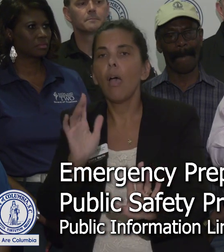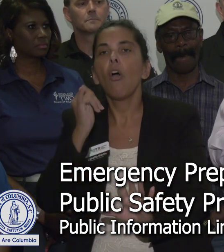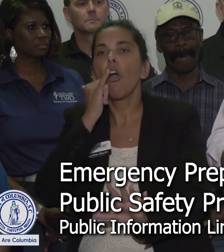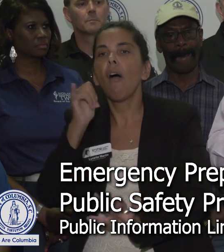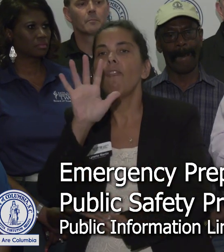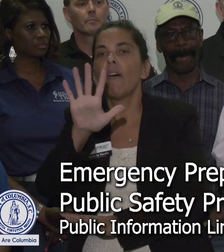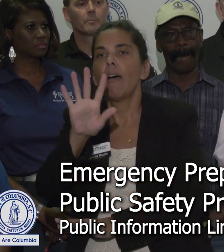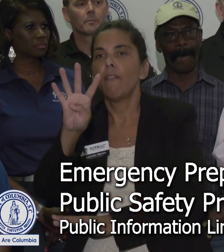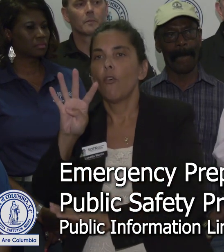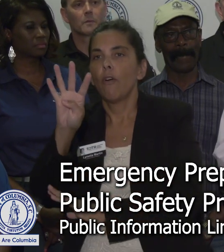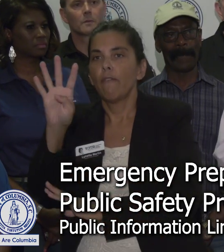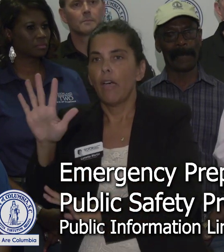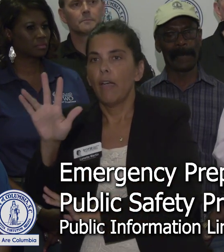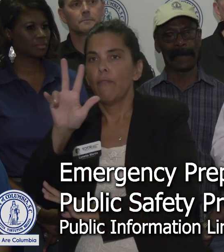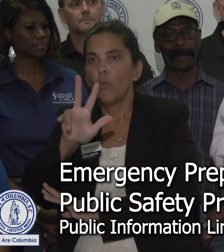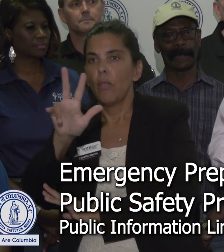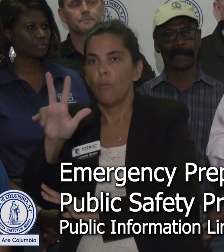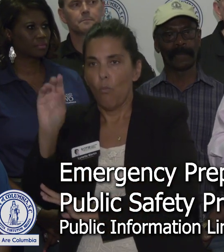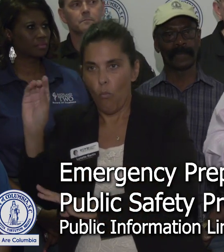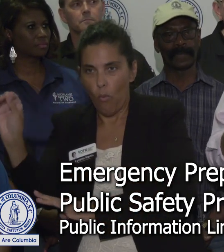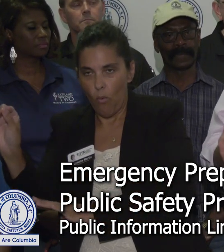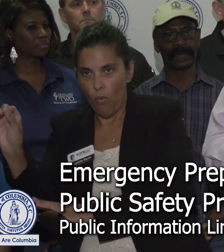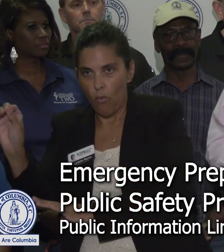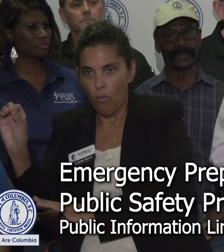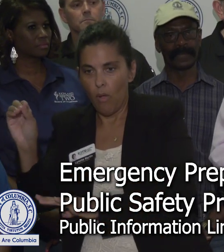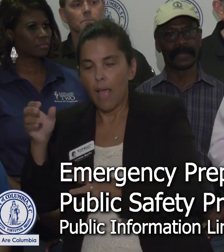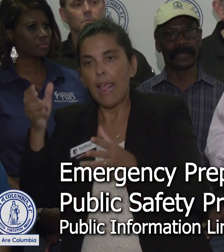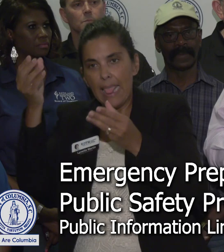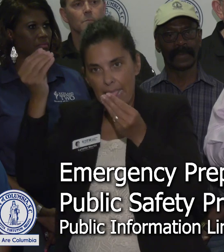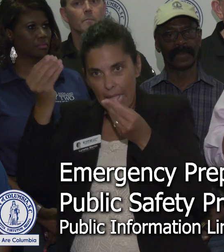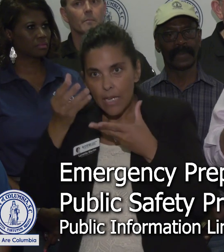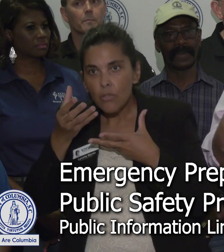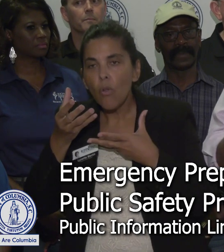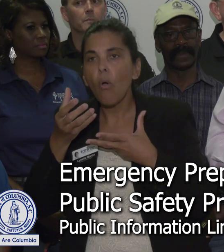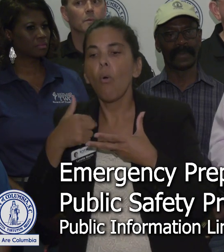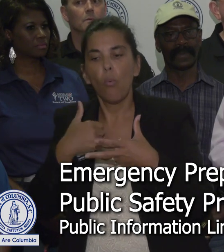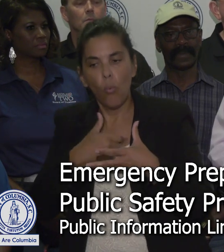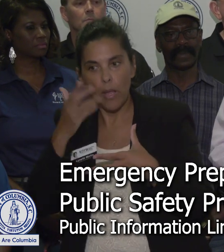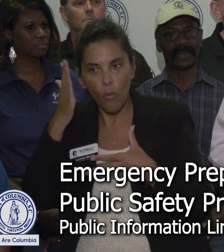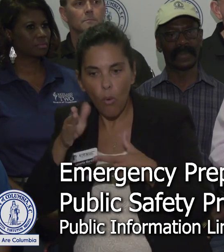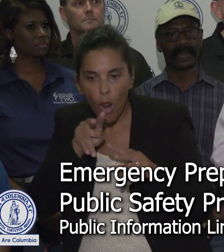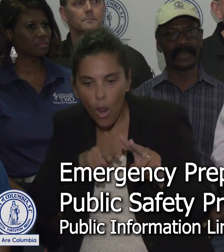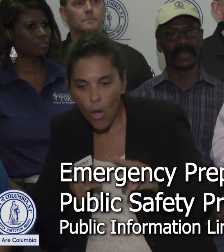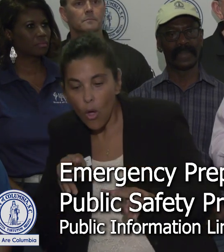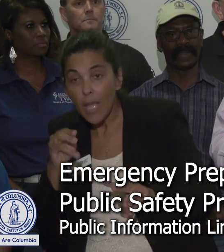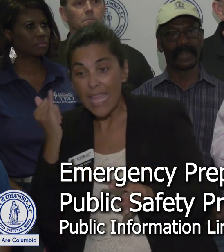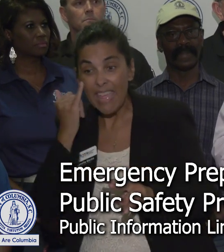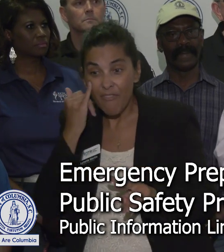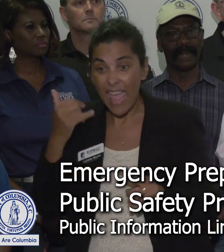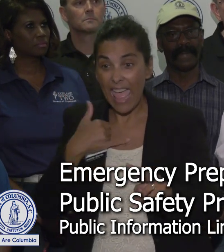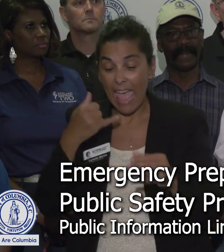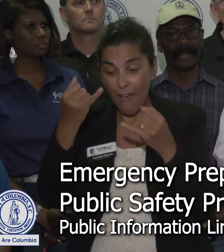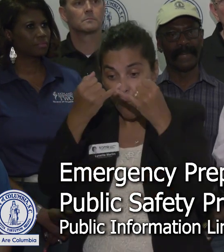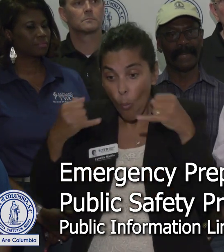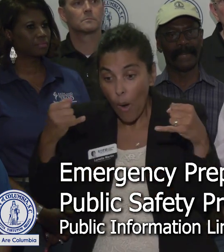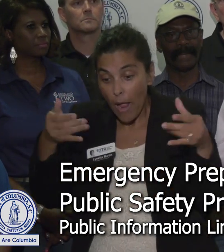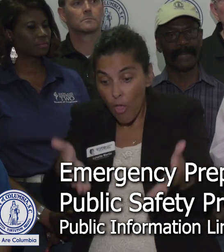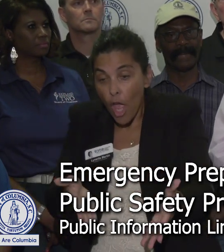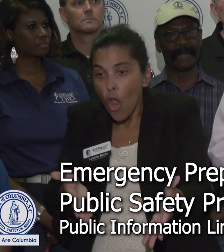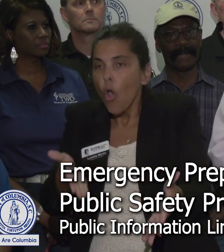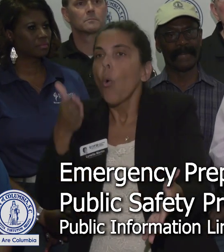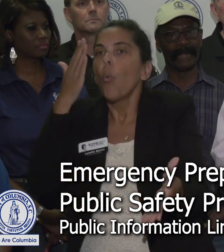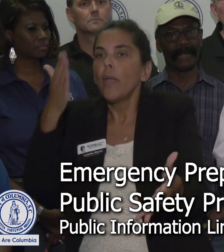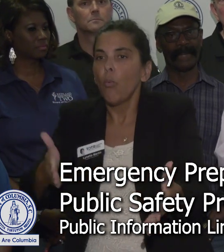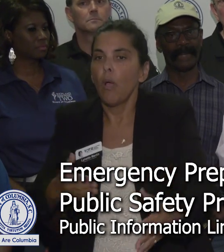545-3300 number and let our crews respond so they know what to look for if those trees are down. If there's a live wire in it, we're going to barricade the street off